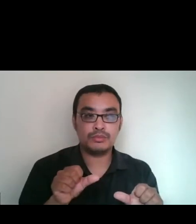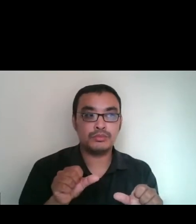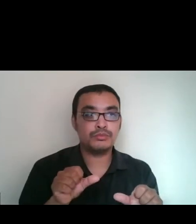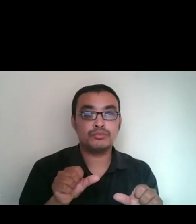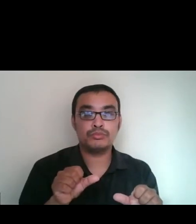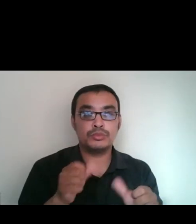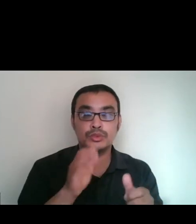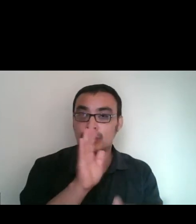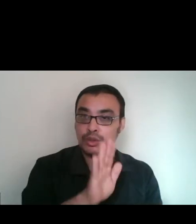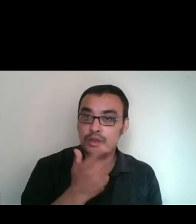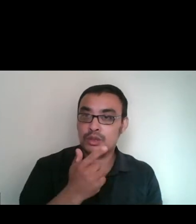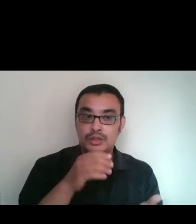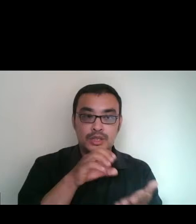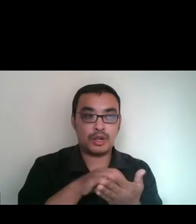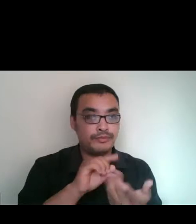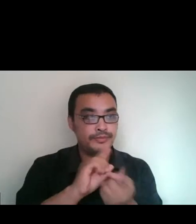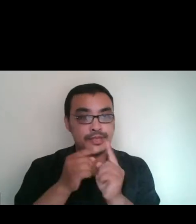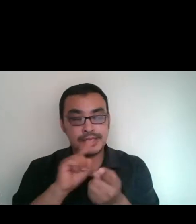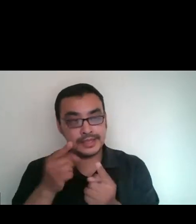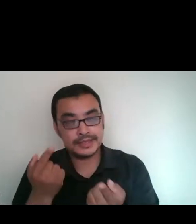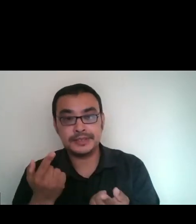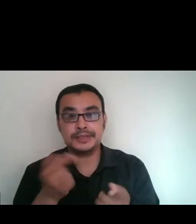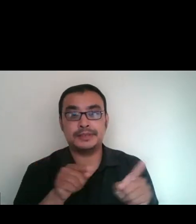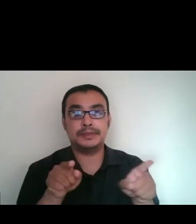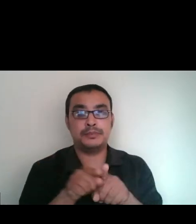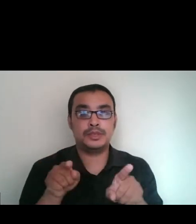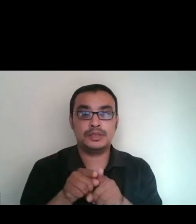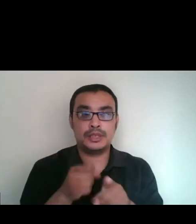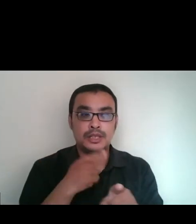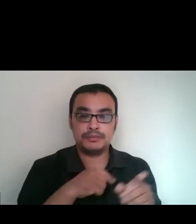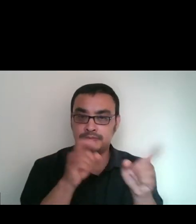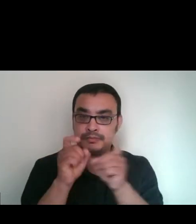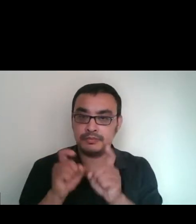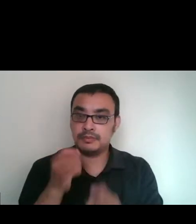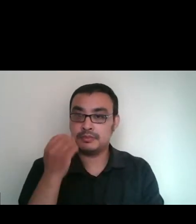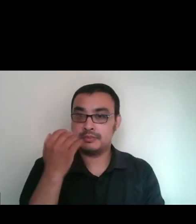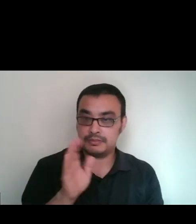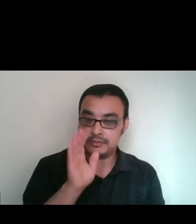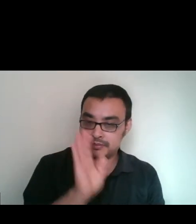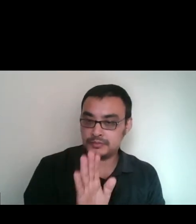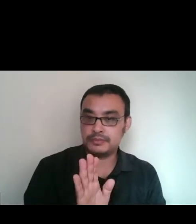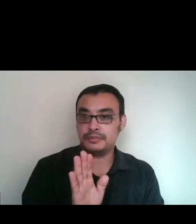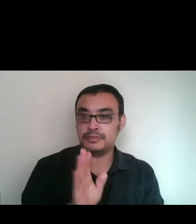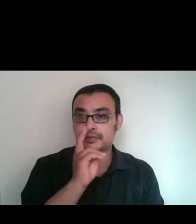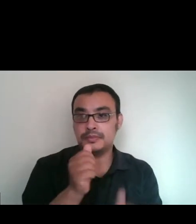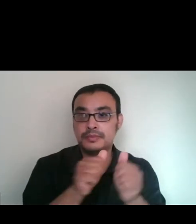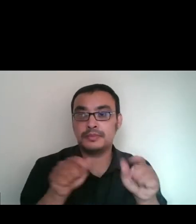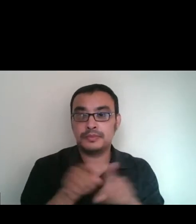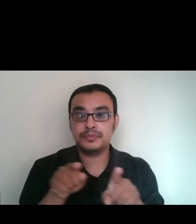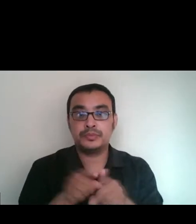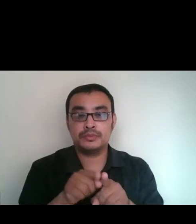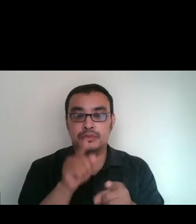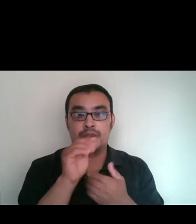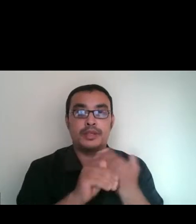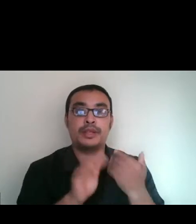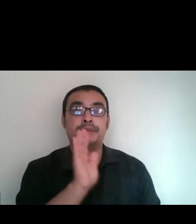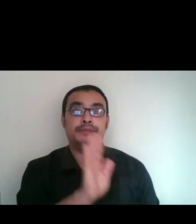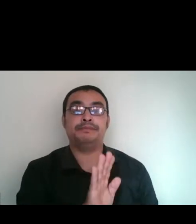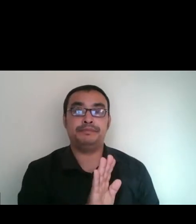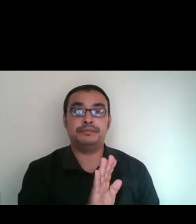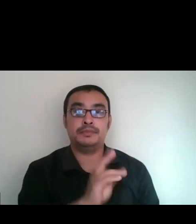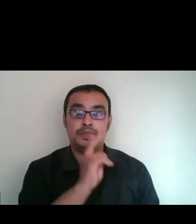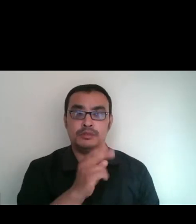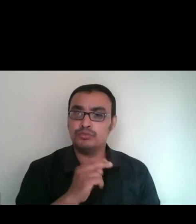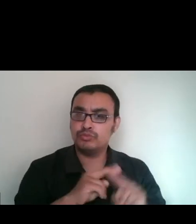migration pattern, that is we really need to, that we have discussed, but we need to think more about that is, I think. Land